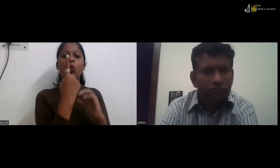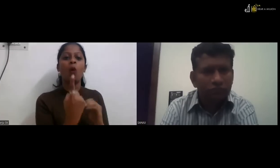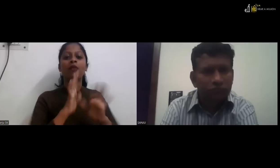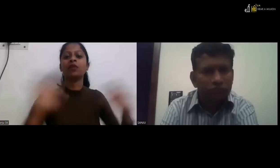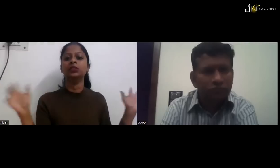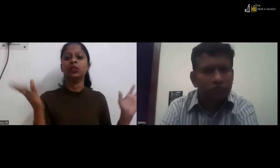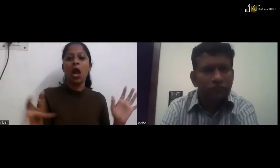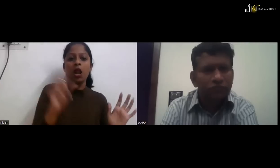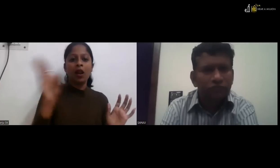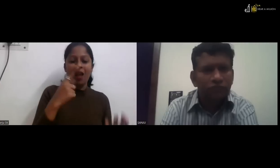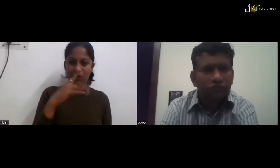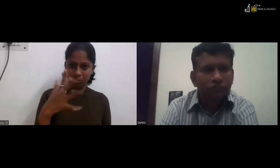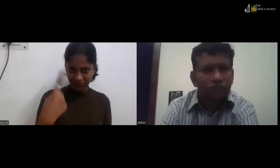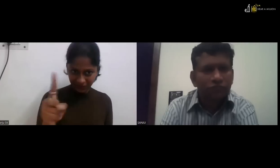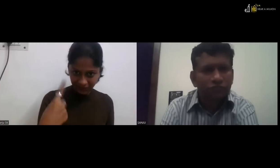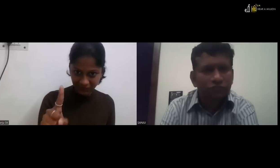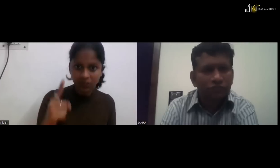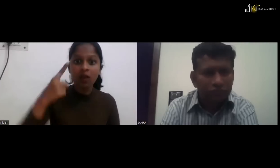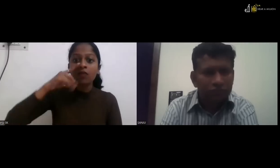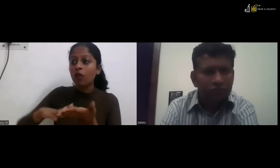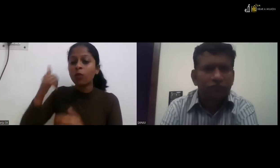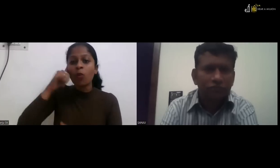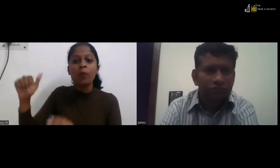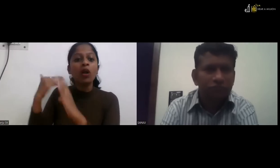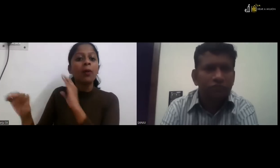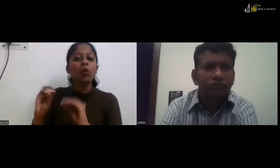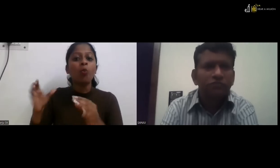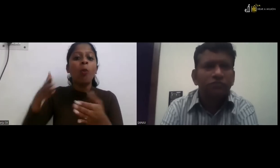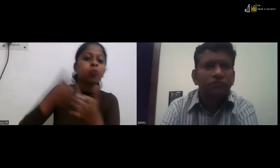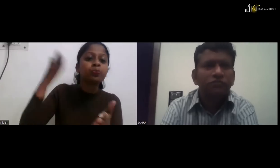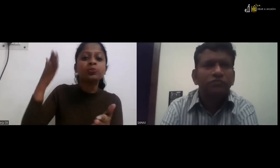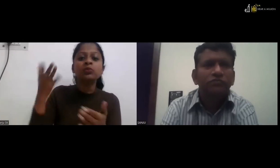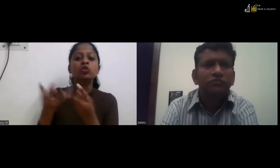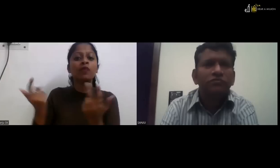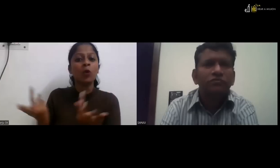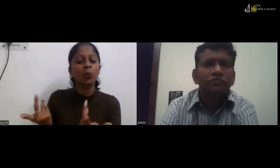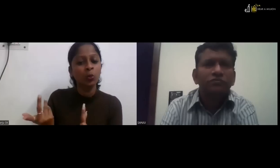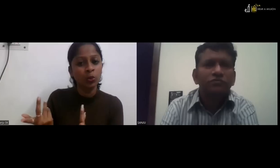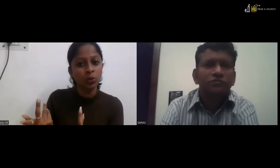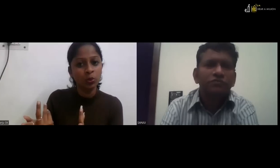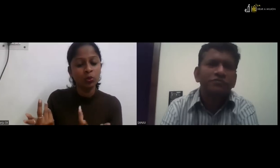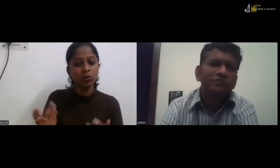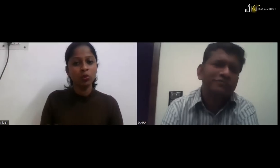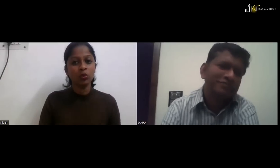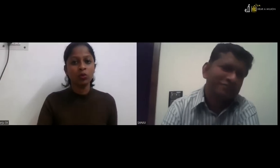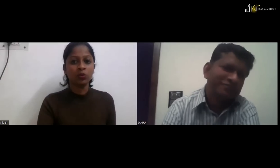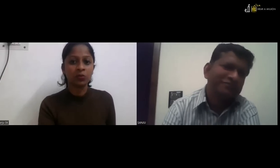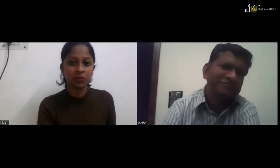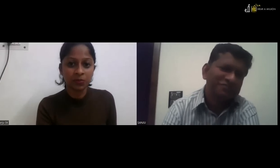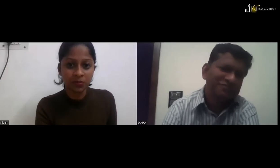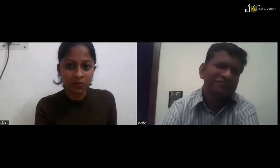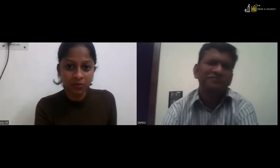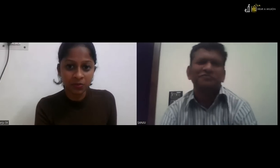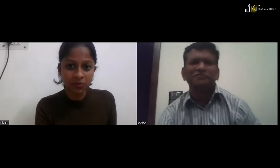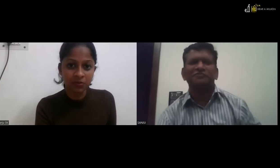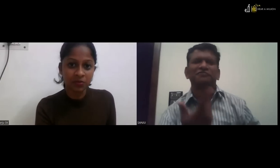example of a couple, that husband is having the phone and he have just one email ID, and the female like he don't have mail ID,